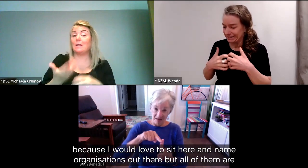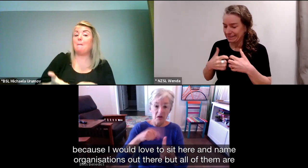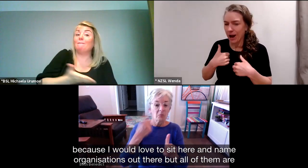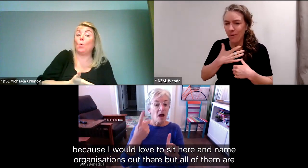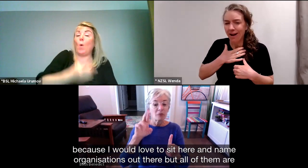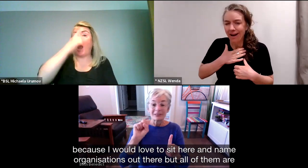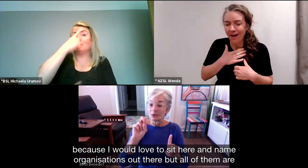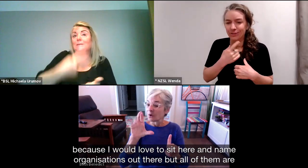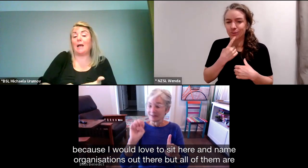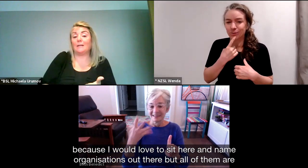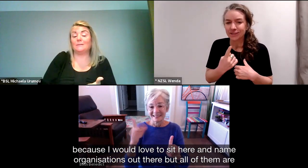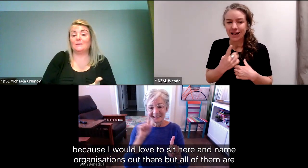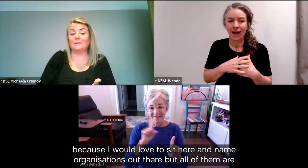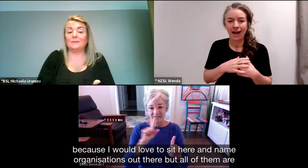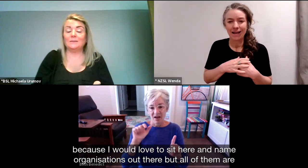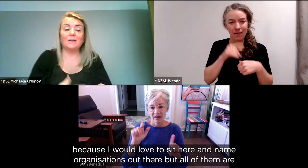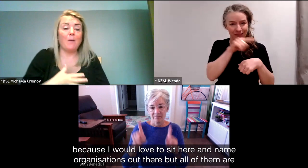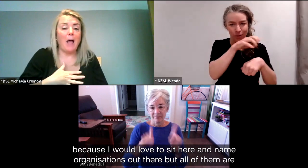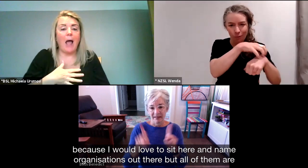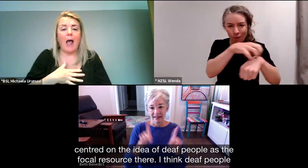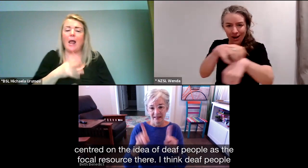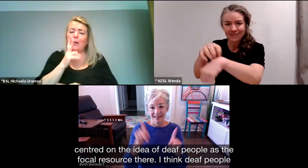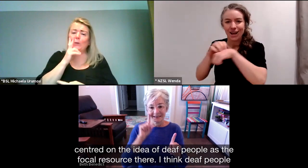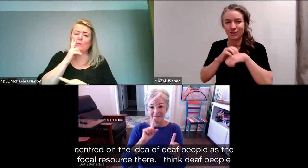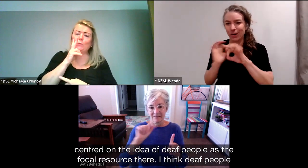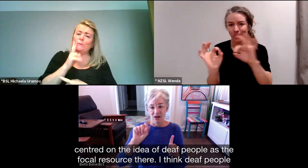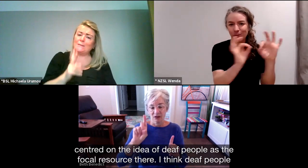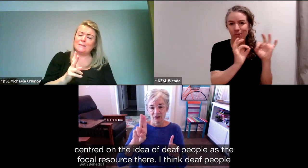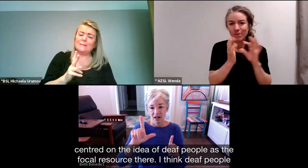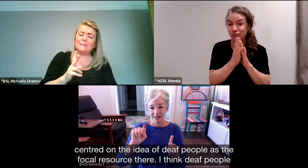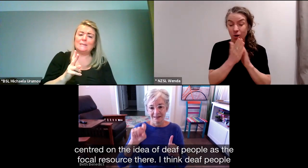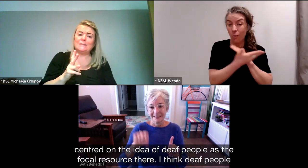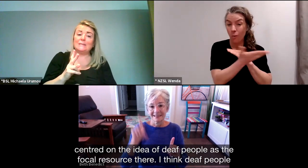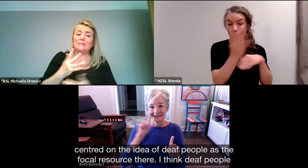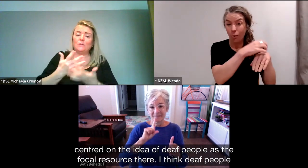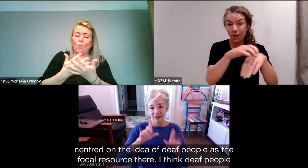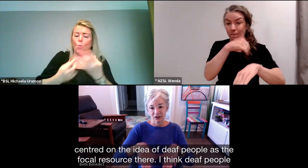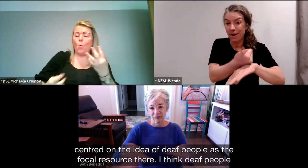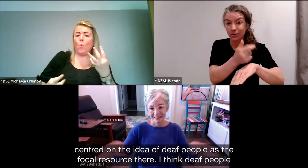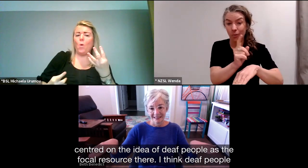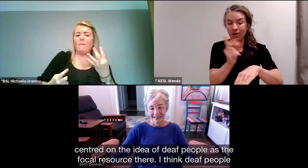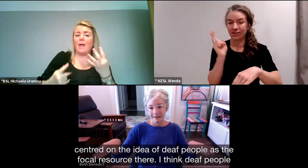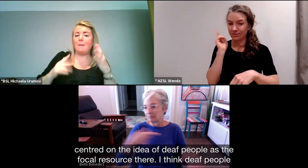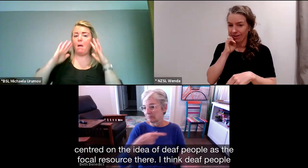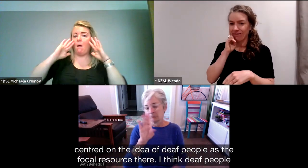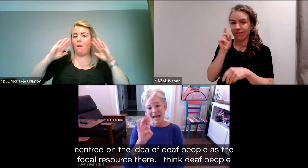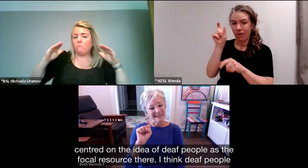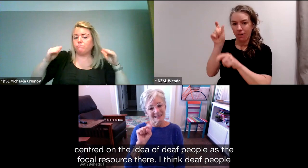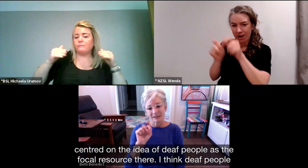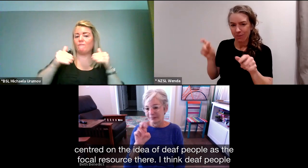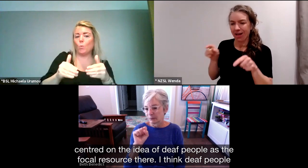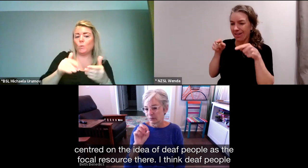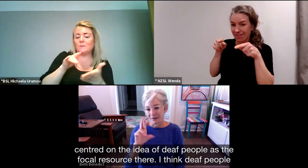a slew of organizations that are out there, but all of them are centered on the idea of deaf people as the focal